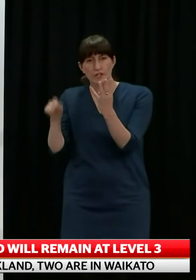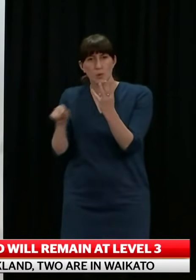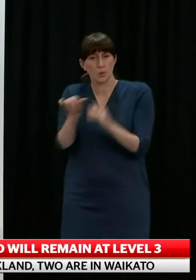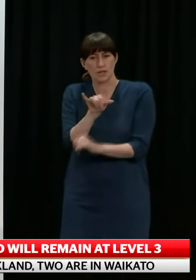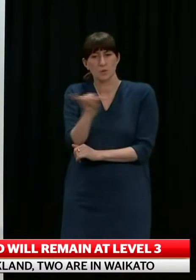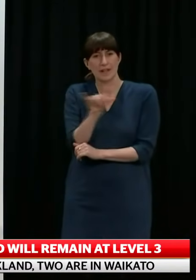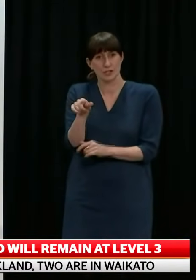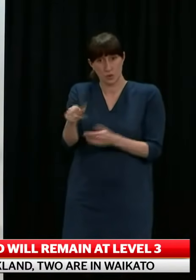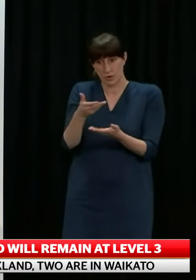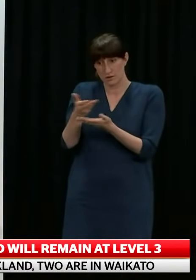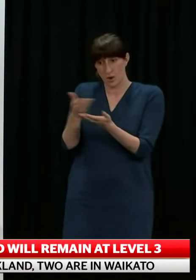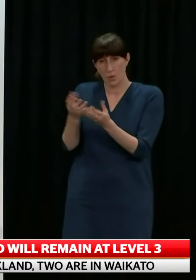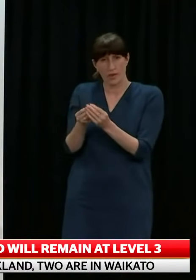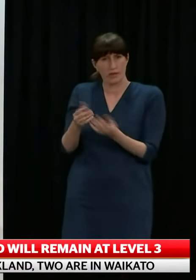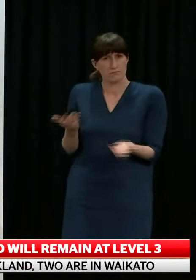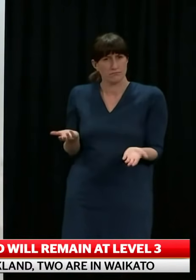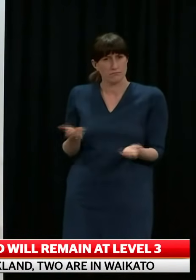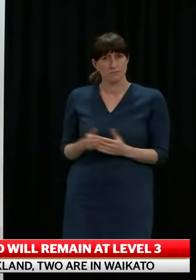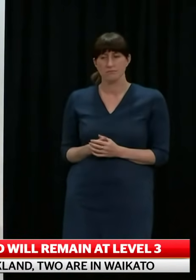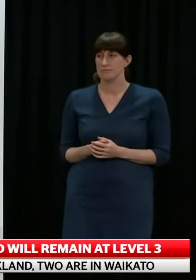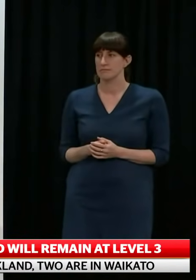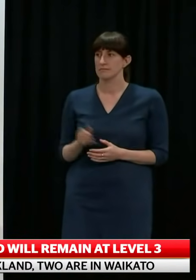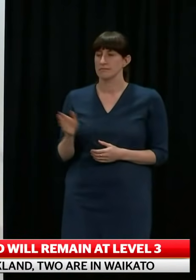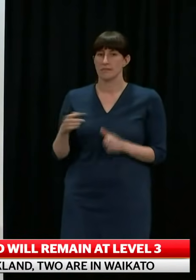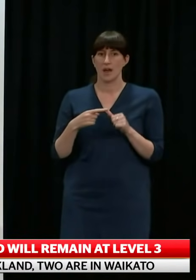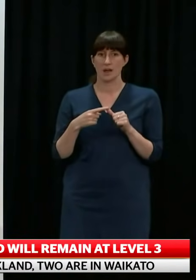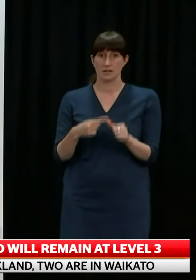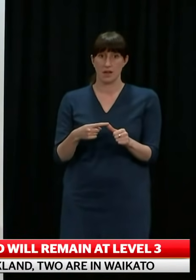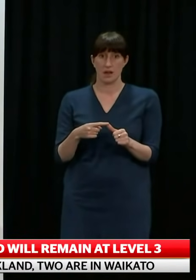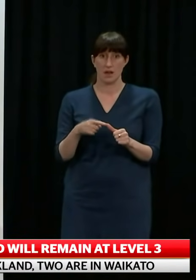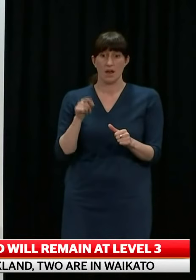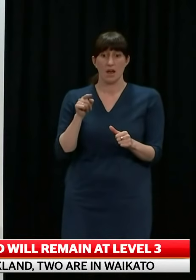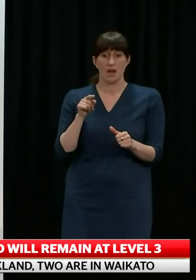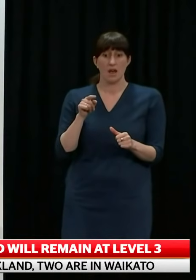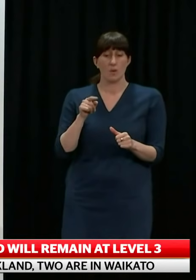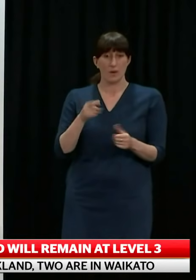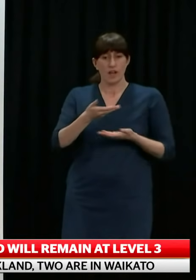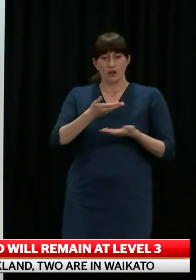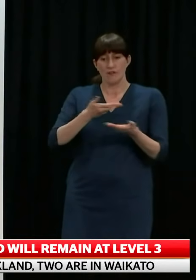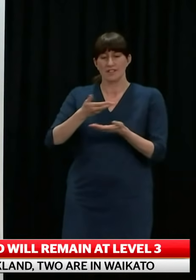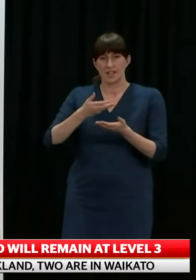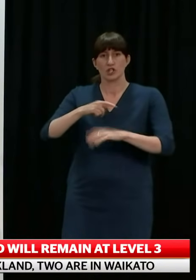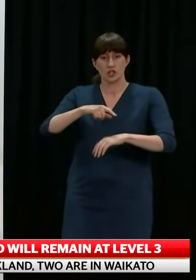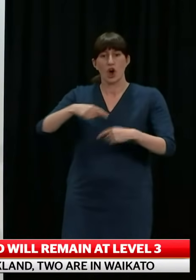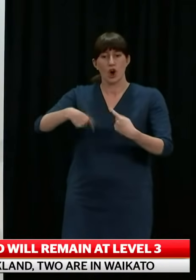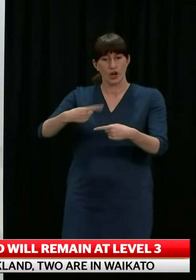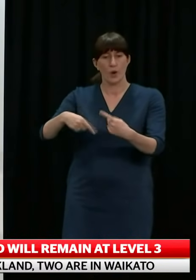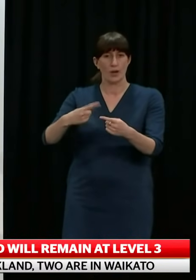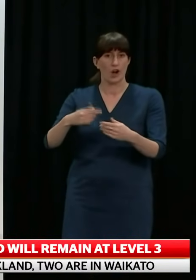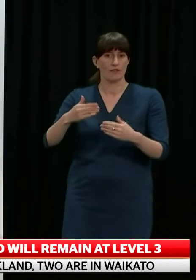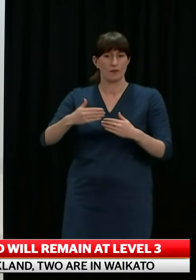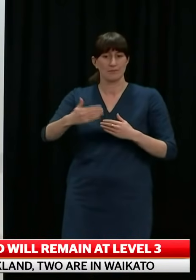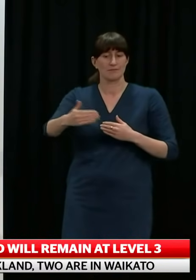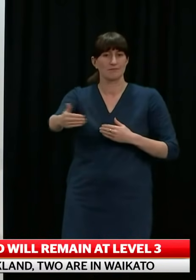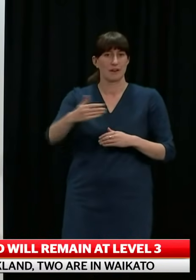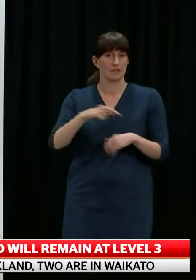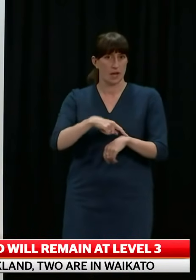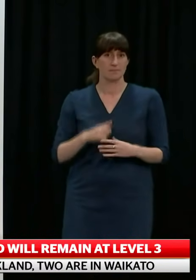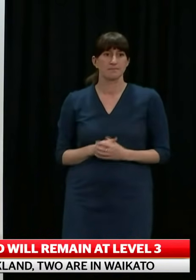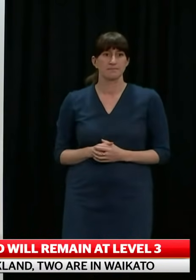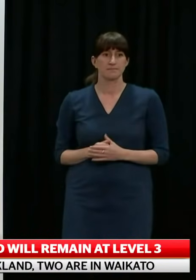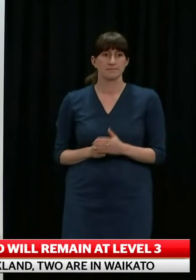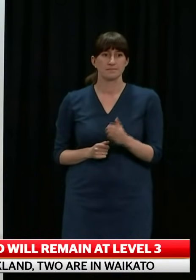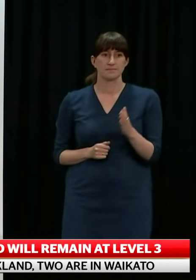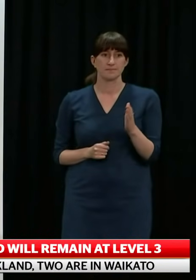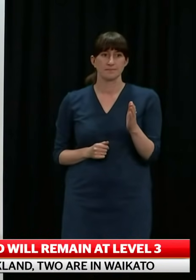were consulted? These have been ongoing conversations that have been had over quite a period of time. COVID positive person given